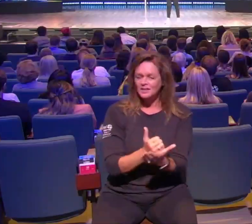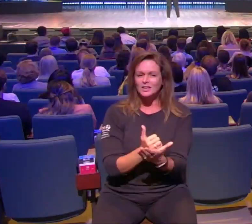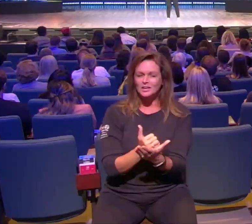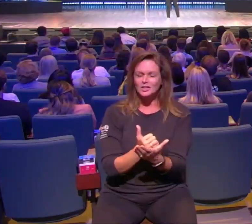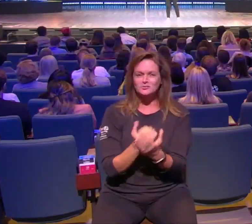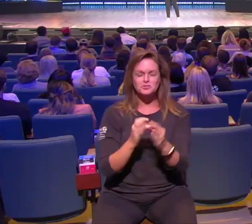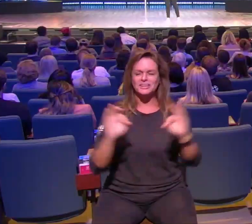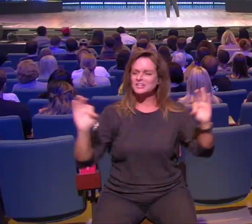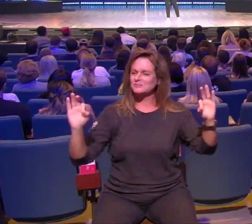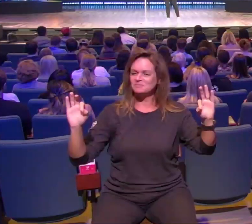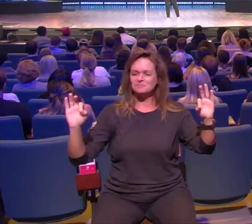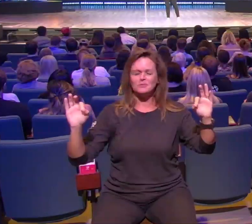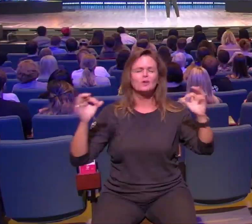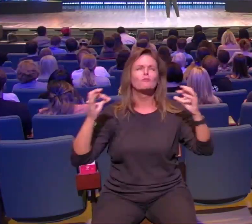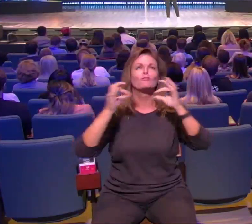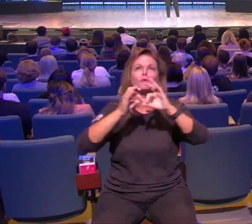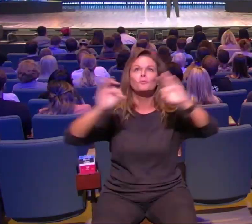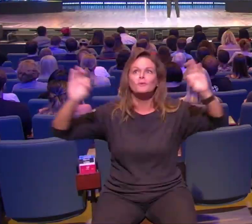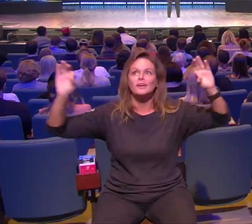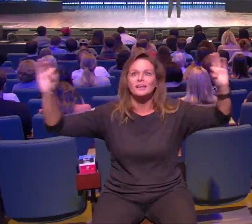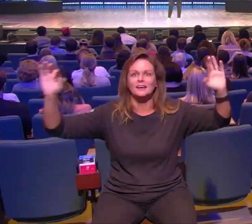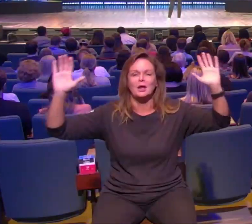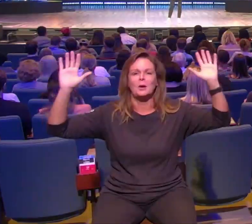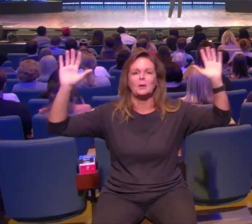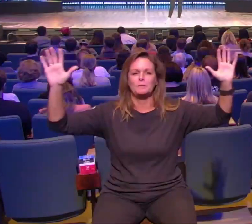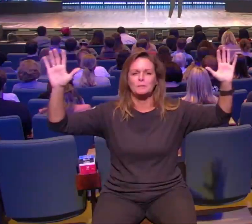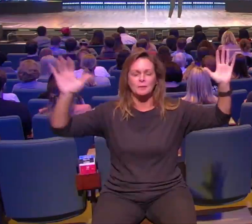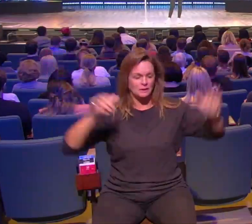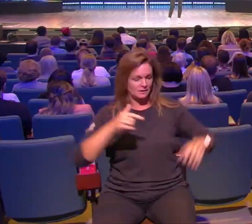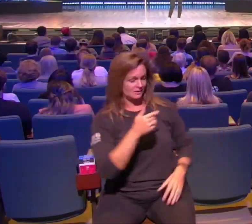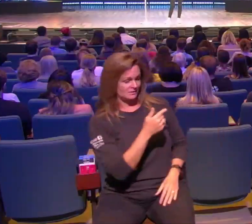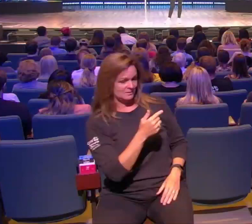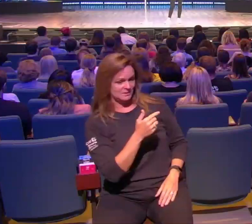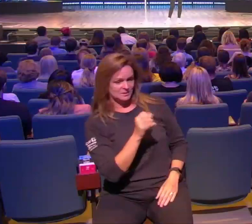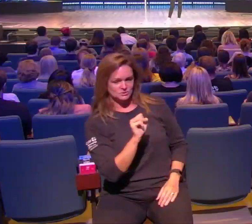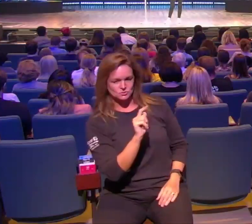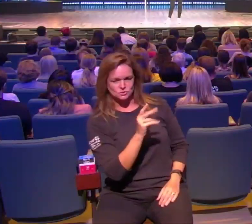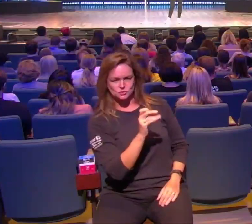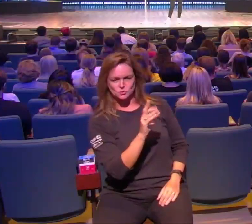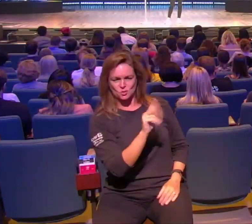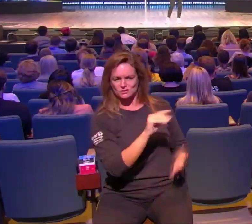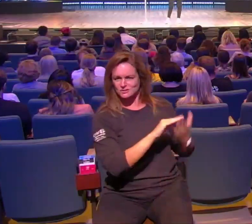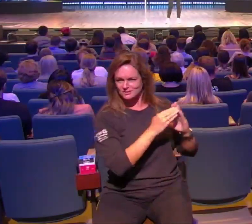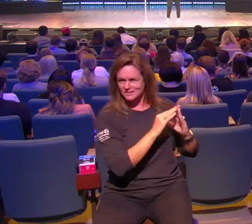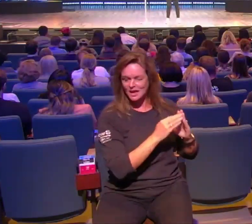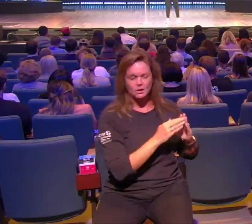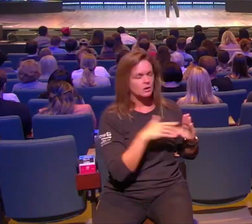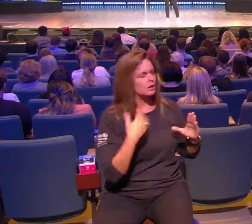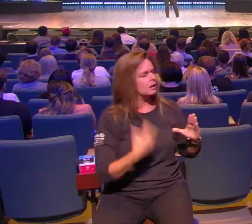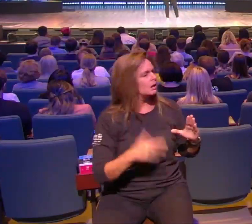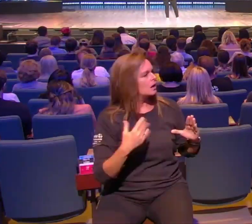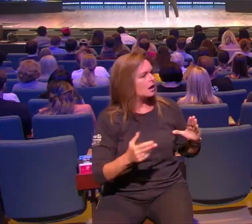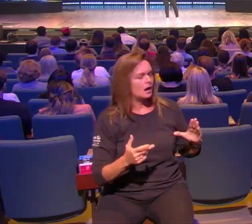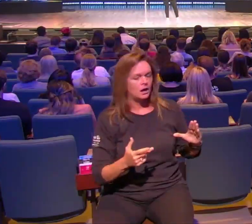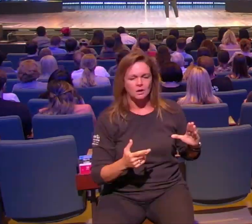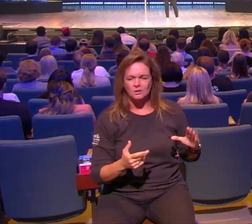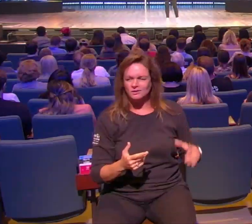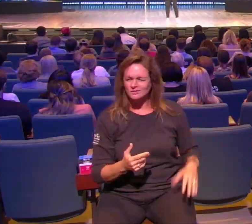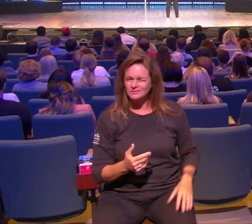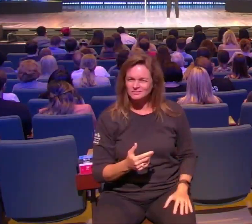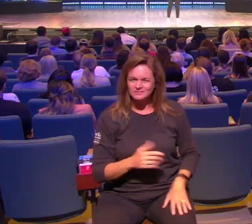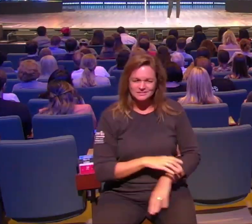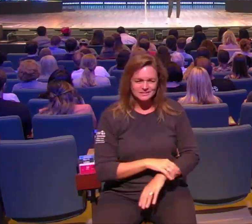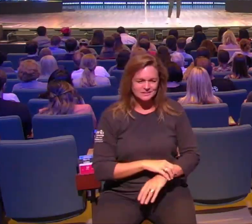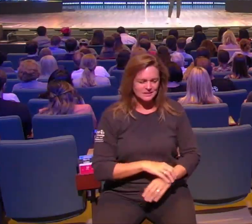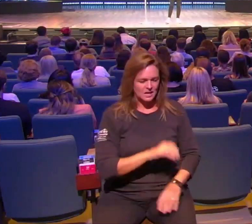There's so many stories that we're hearing. Stuart, that God had showed him that there were lies he was believing that were keeping